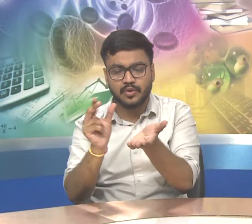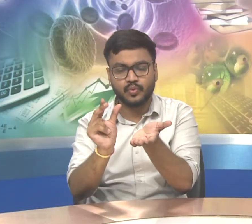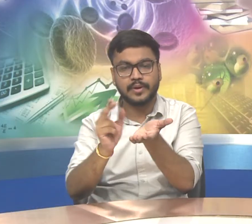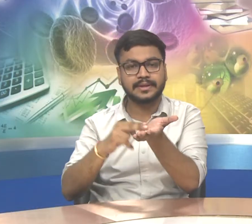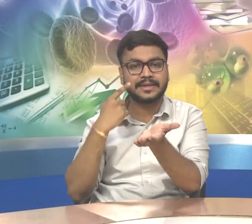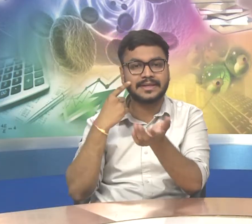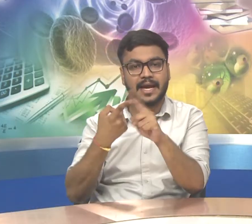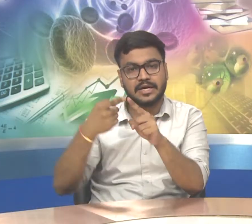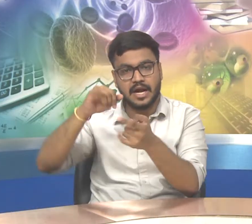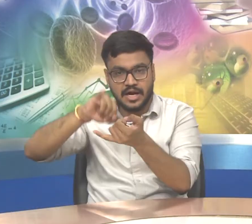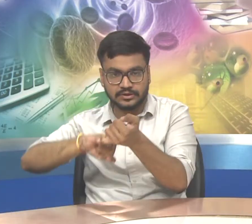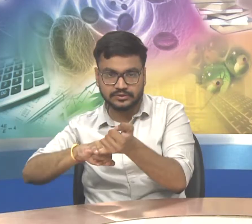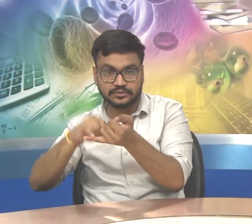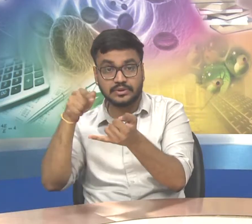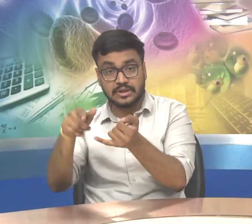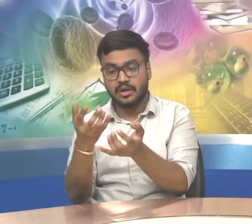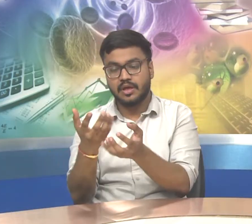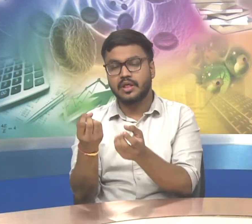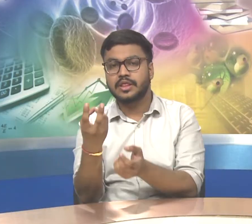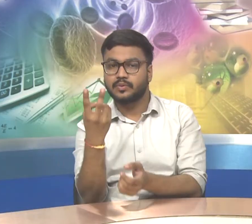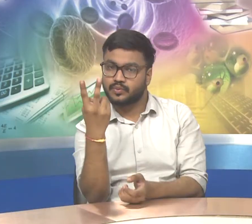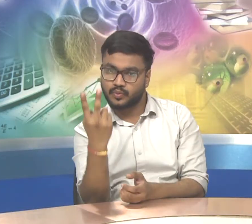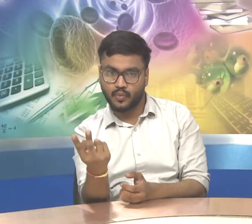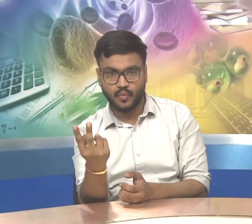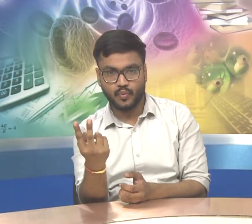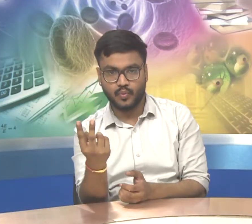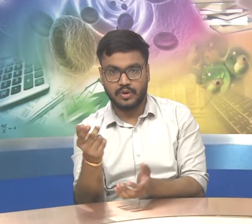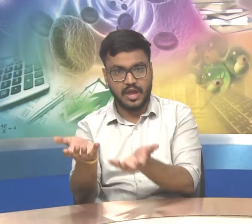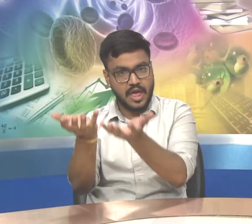unit and 2 hydrogen atom at 1 mass unit.